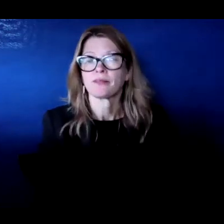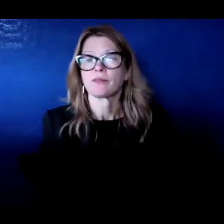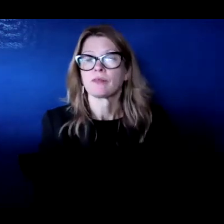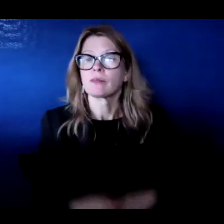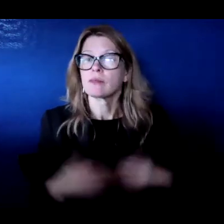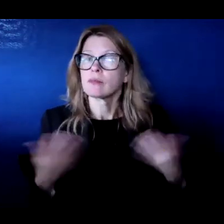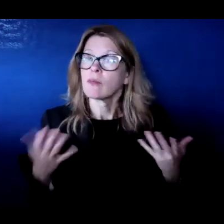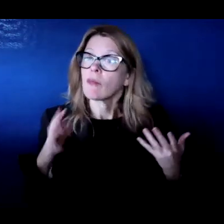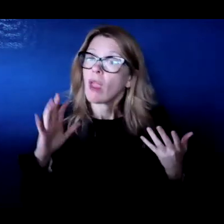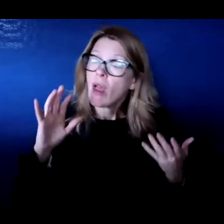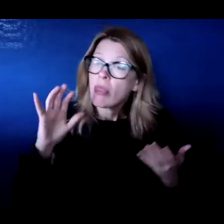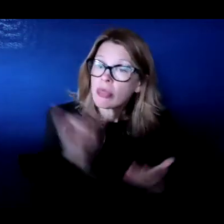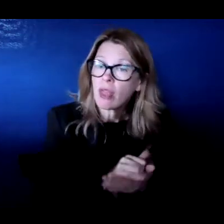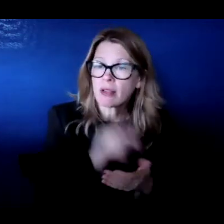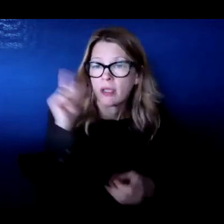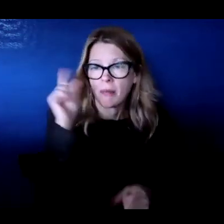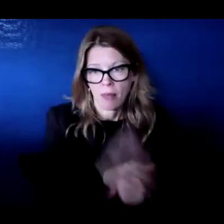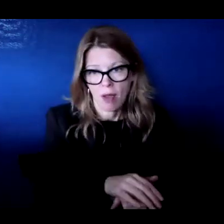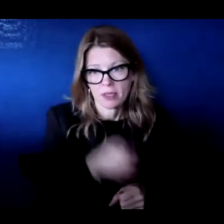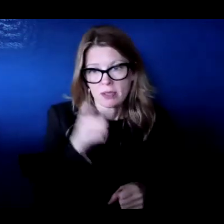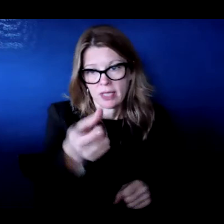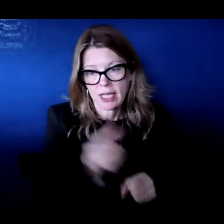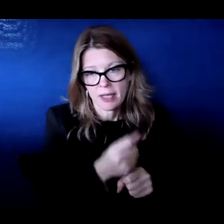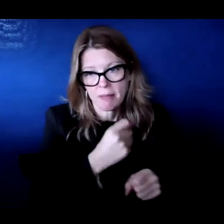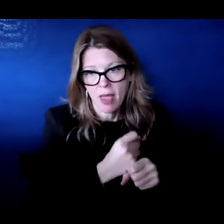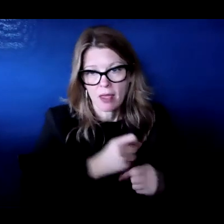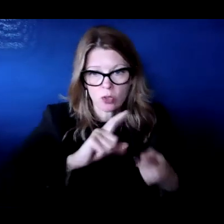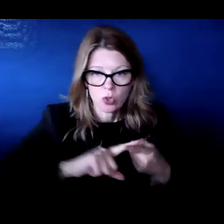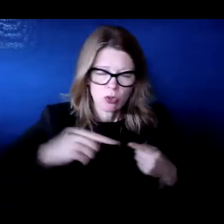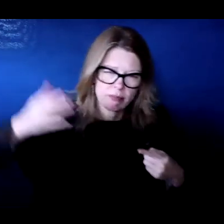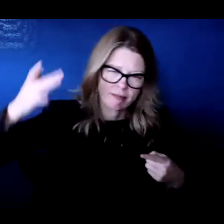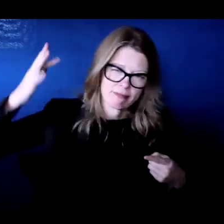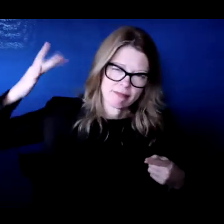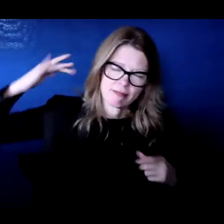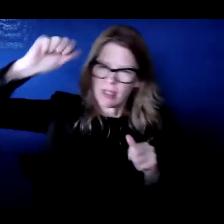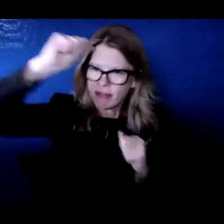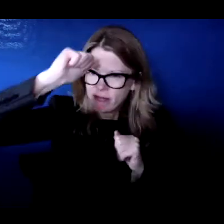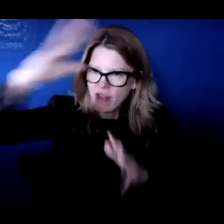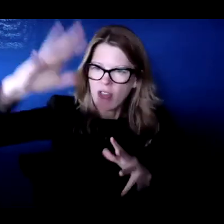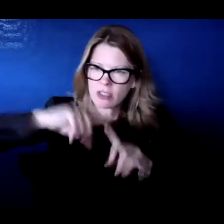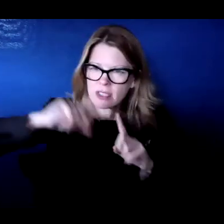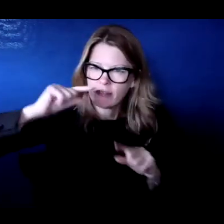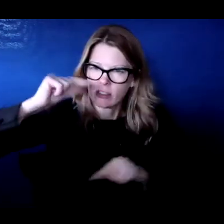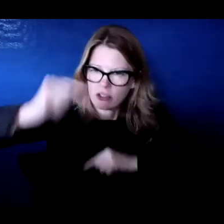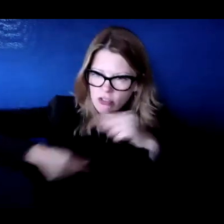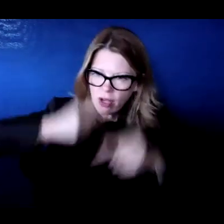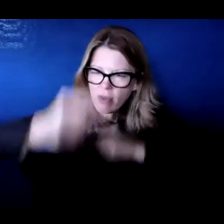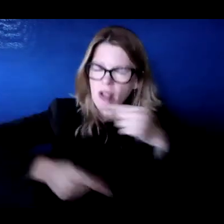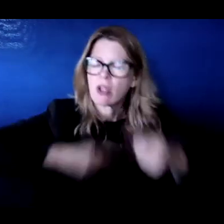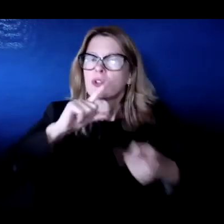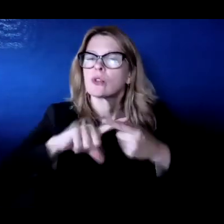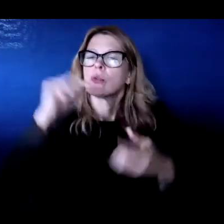the promise he made to our fathers, to Abraham and his